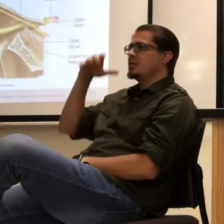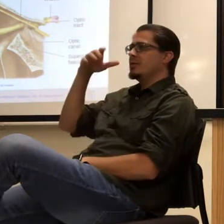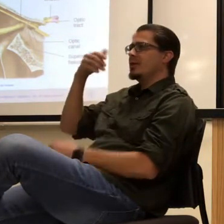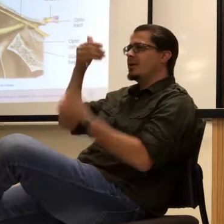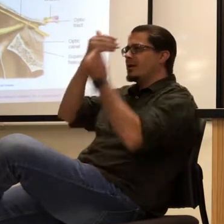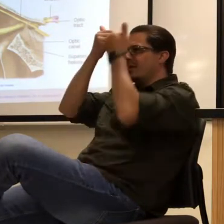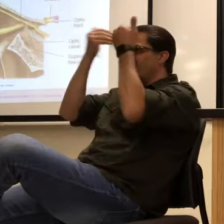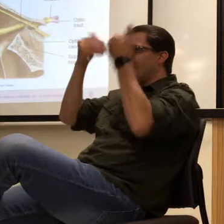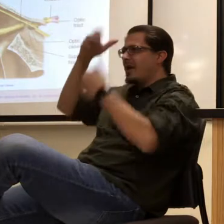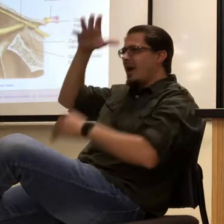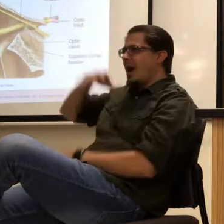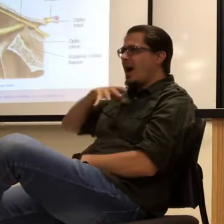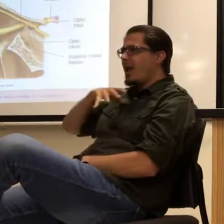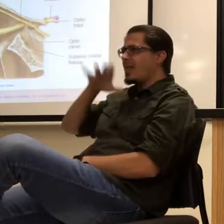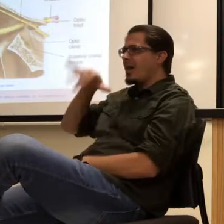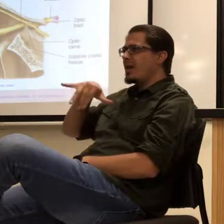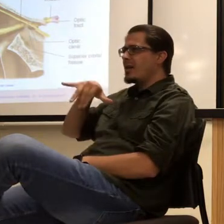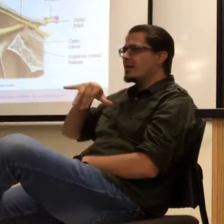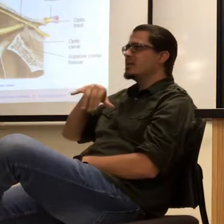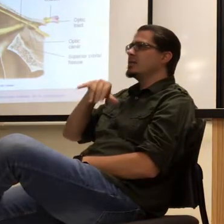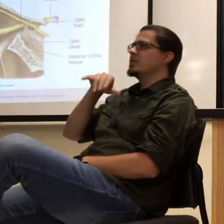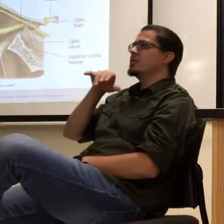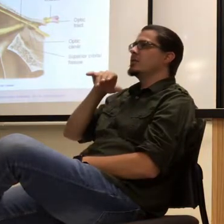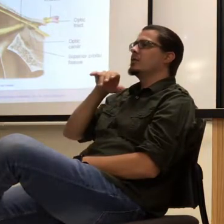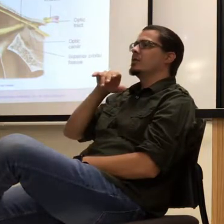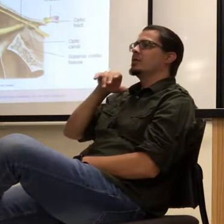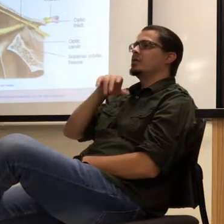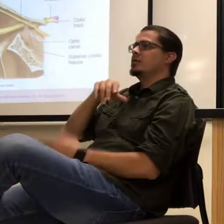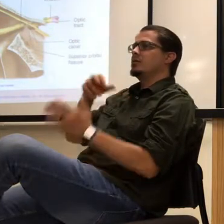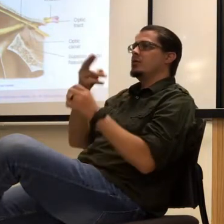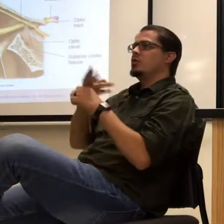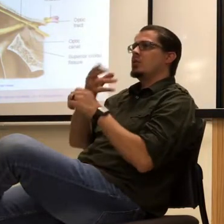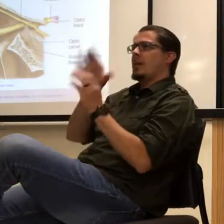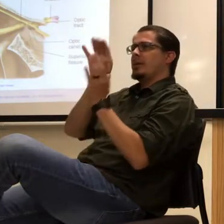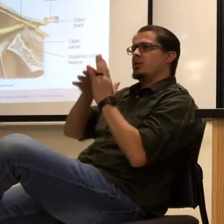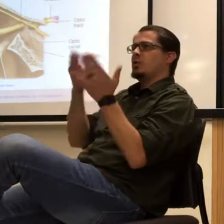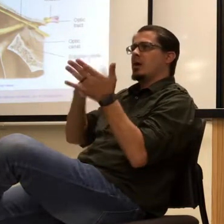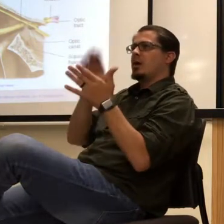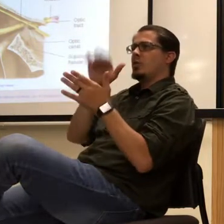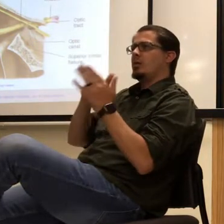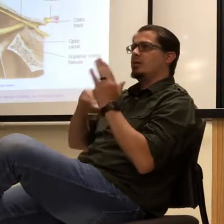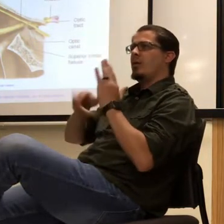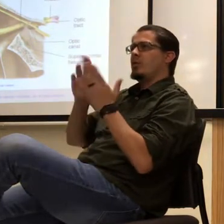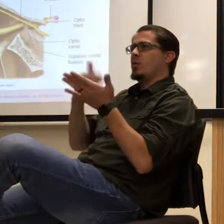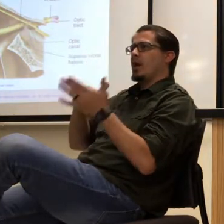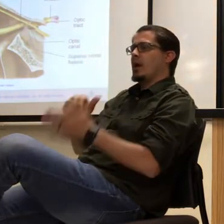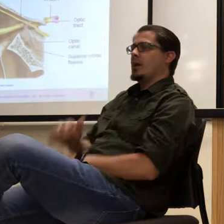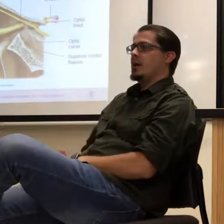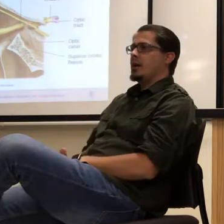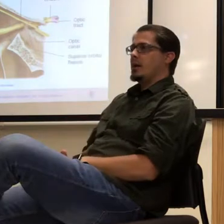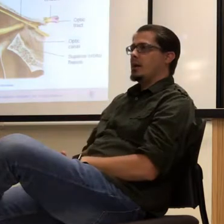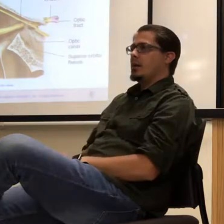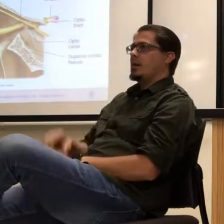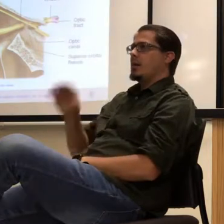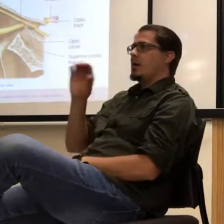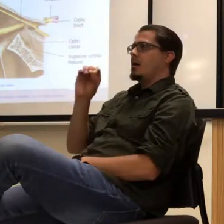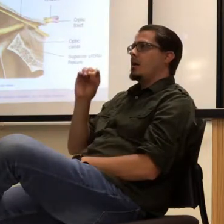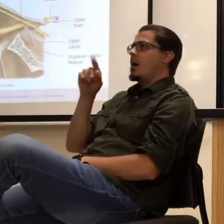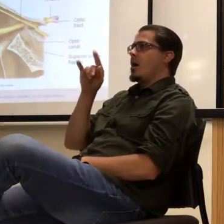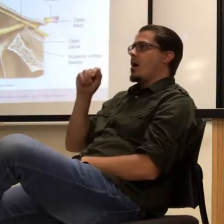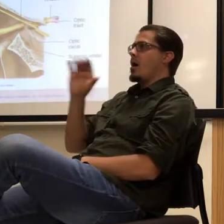that? So re-examine that figure, and we'll look at it again. And optic